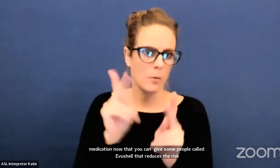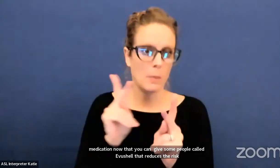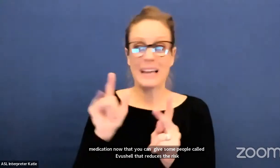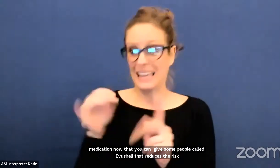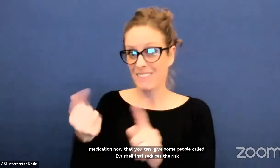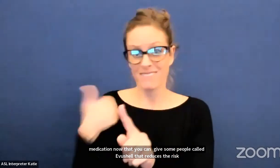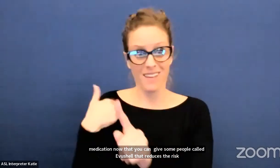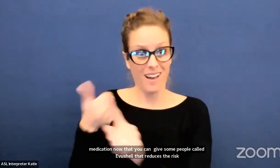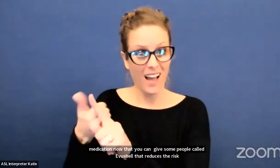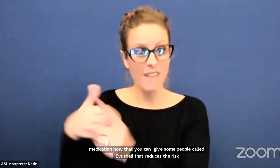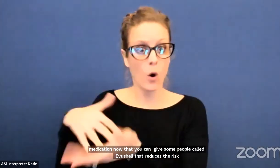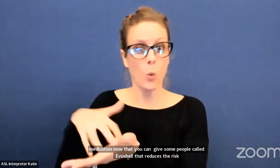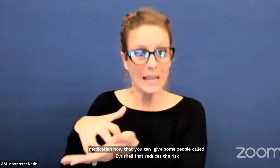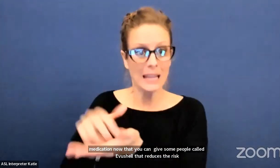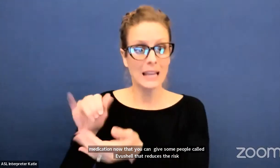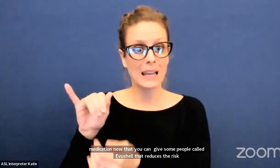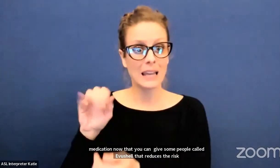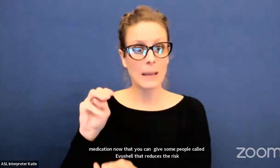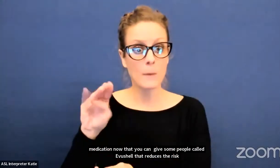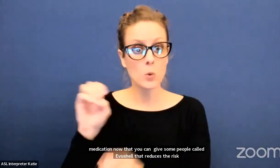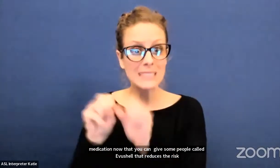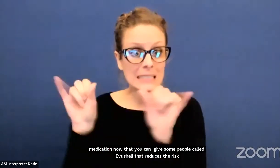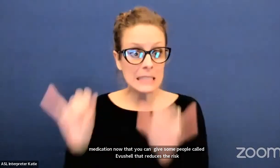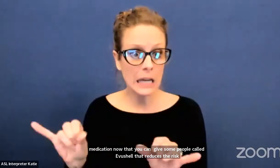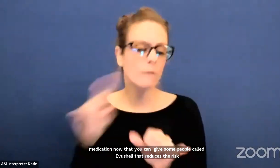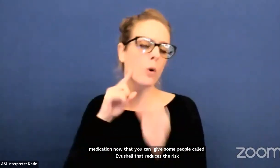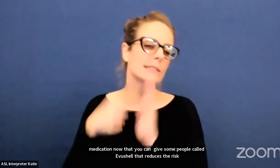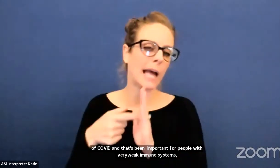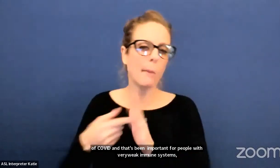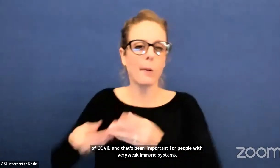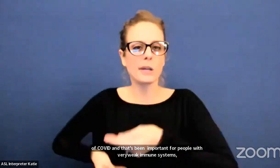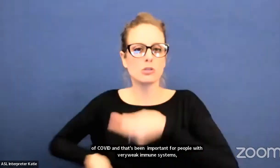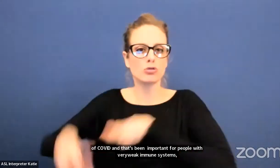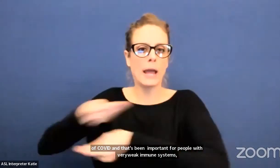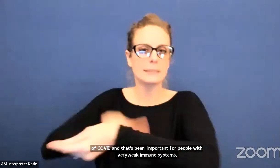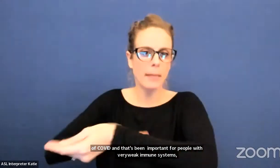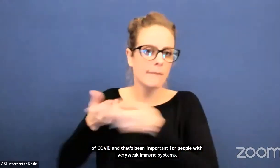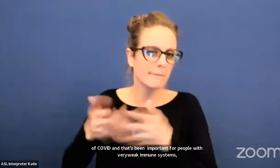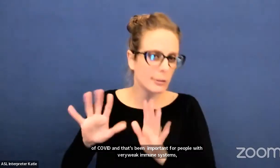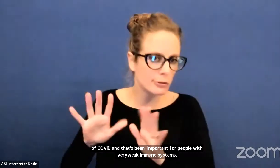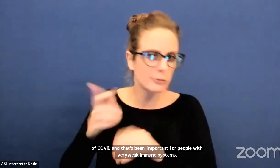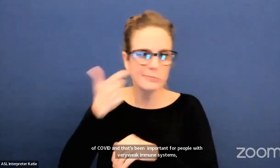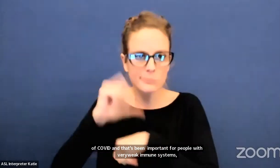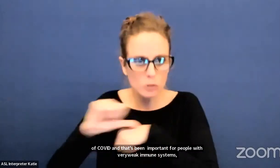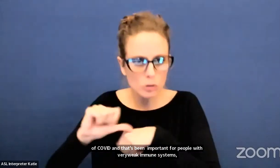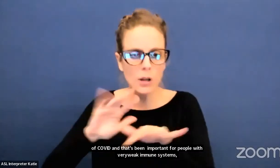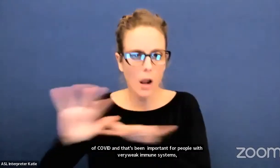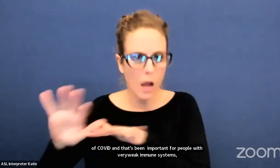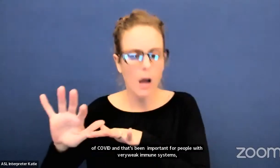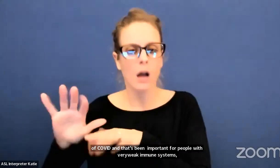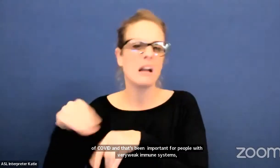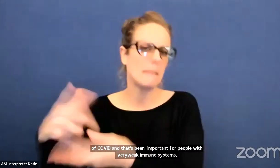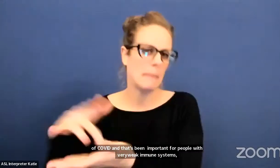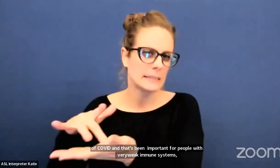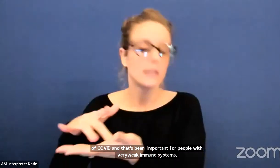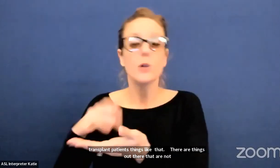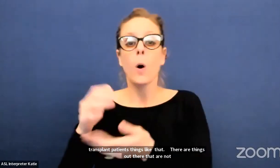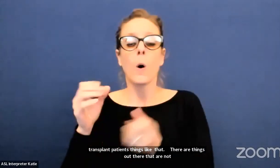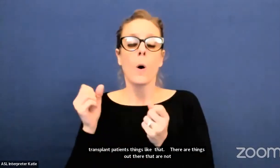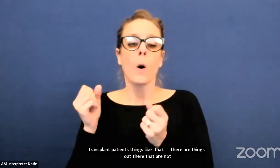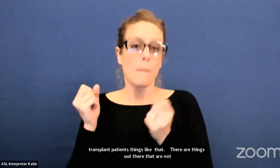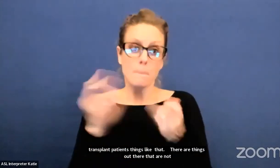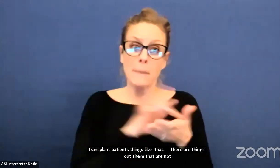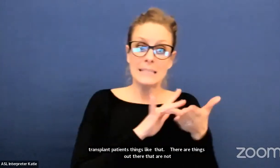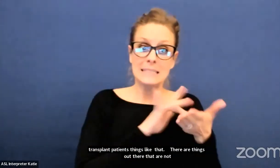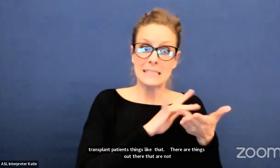systems, transplant patients, things like that. So there are things out there that are not necessarily well known, that people don't necessarily have easy access to,